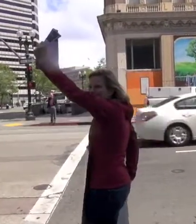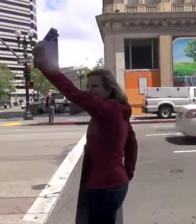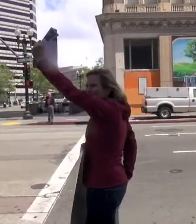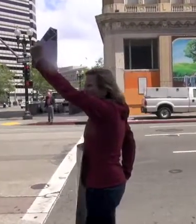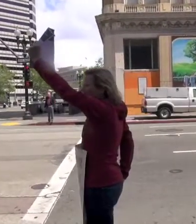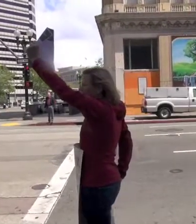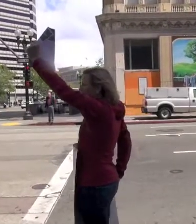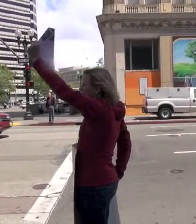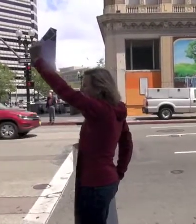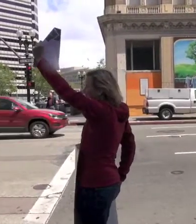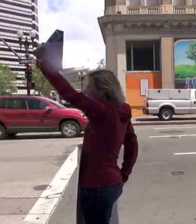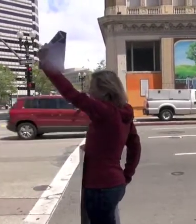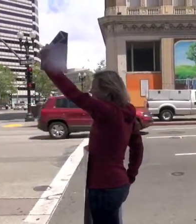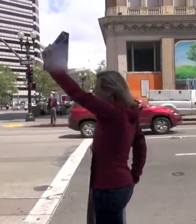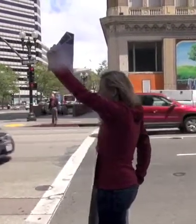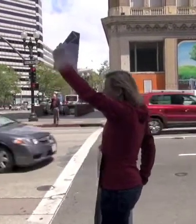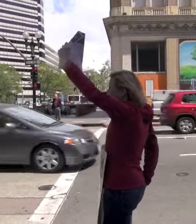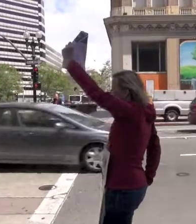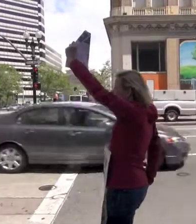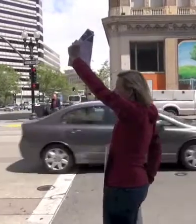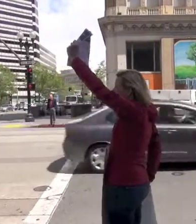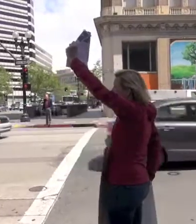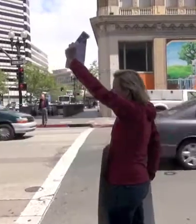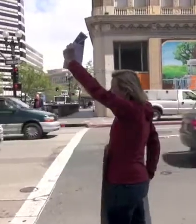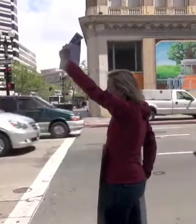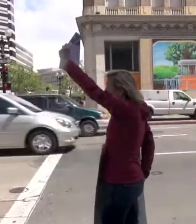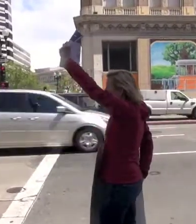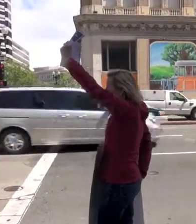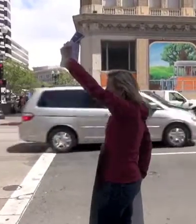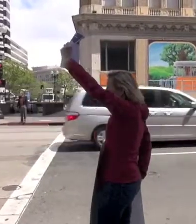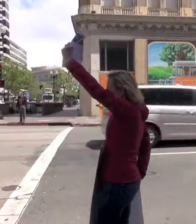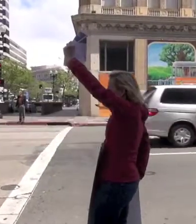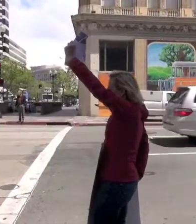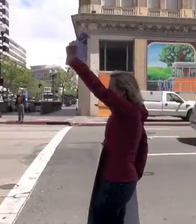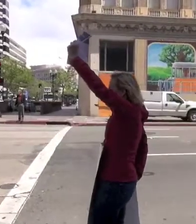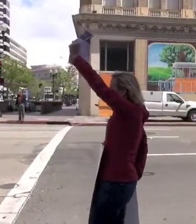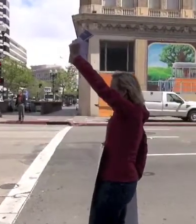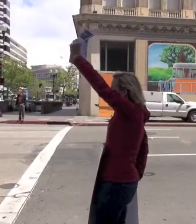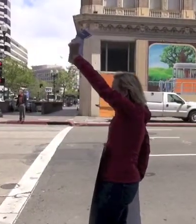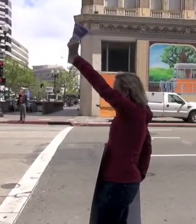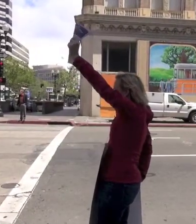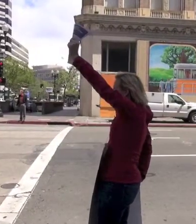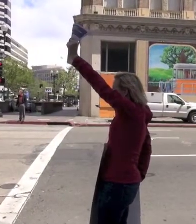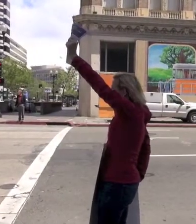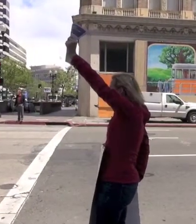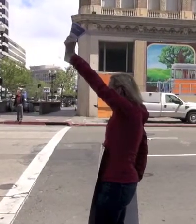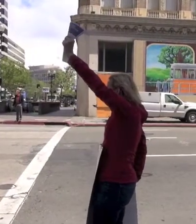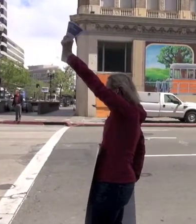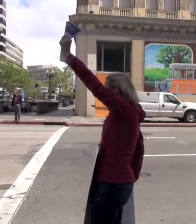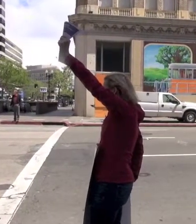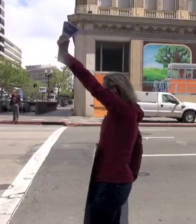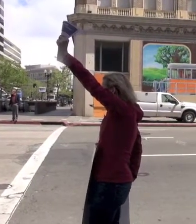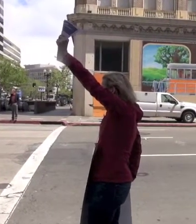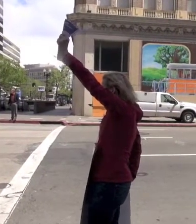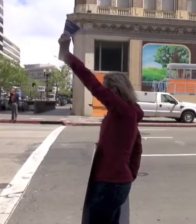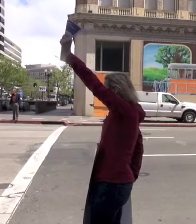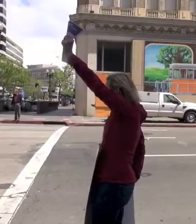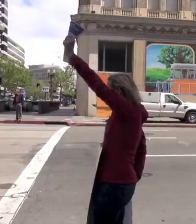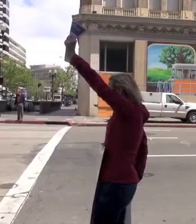labor practice over healthcare. We are currently in bargaining and have been in bargaining with the executive level of